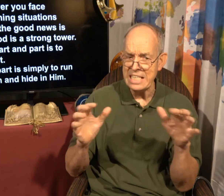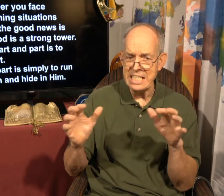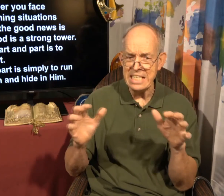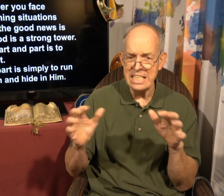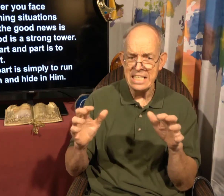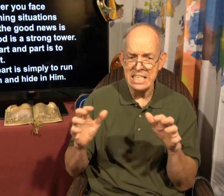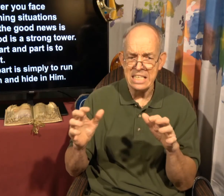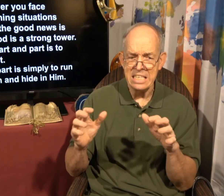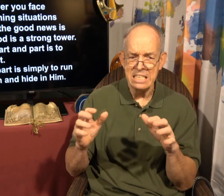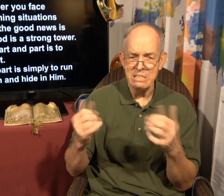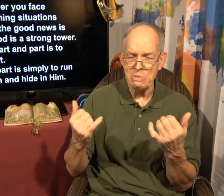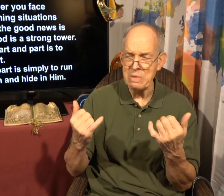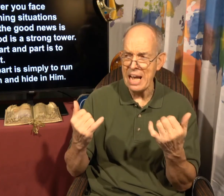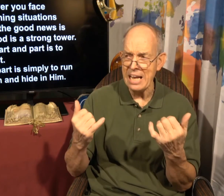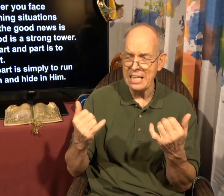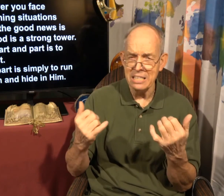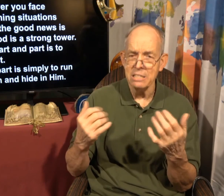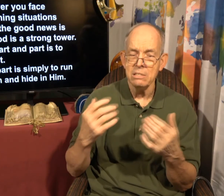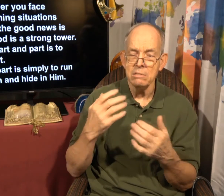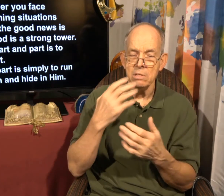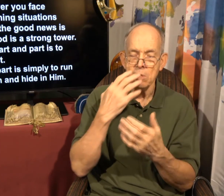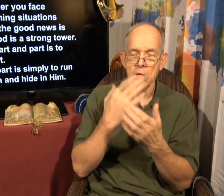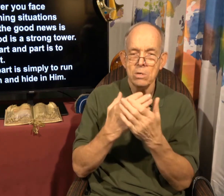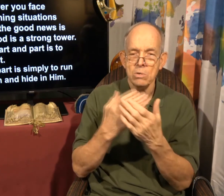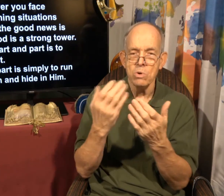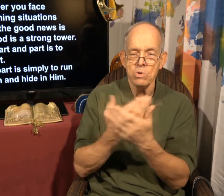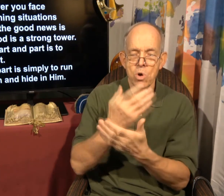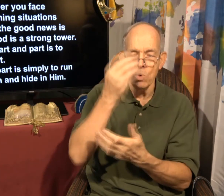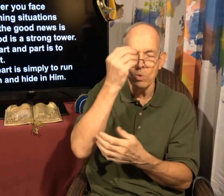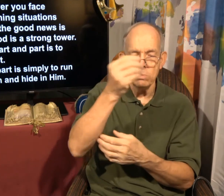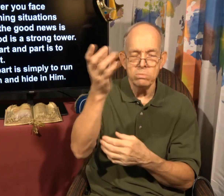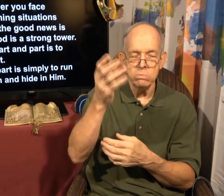Whatever you face, funny situation,